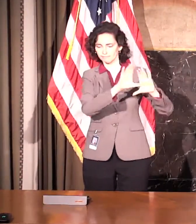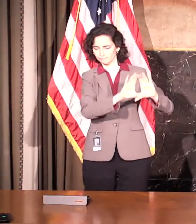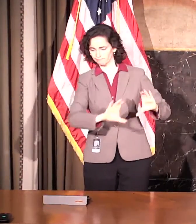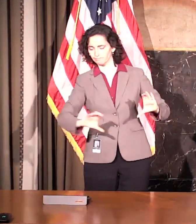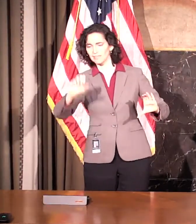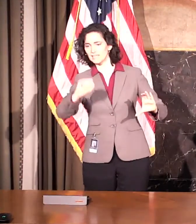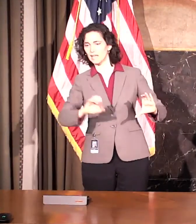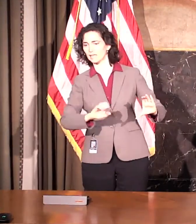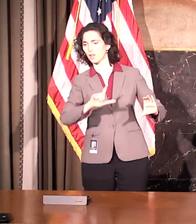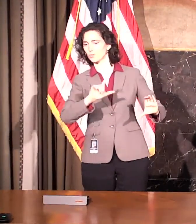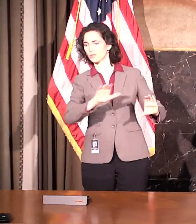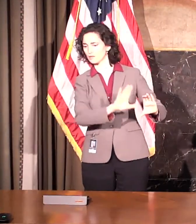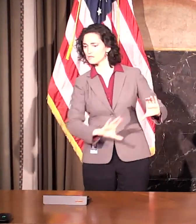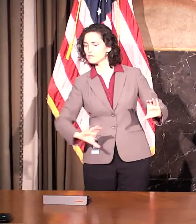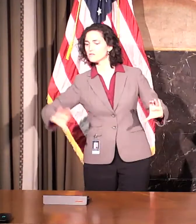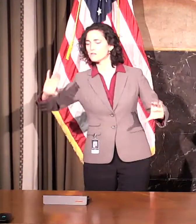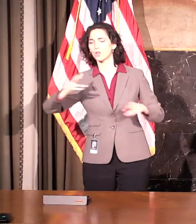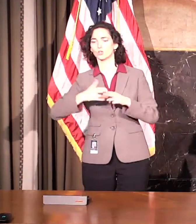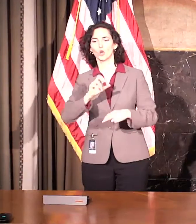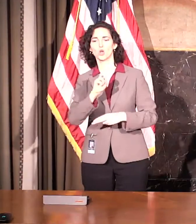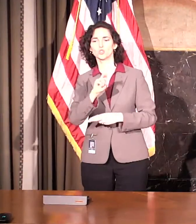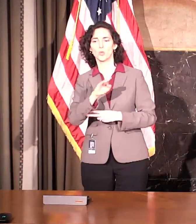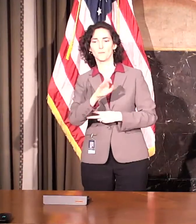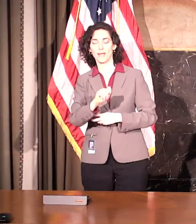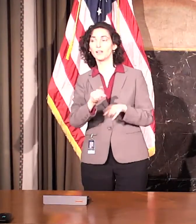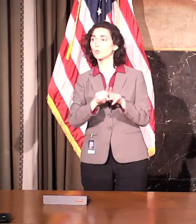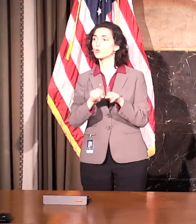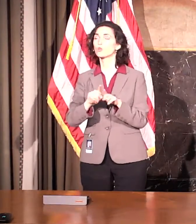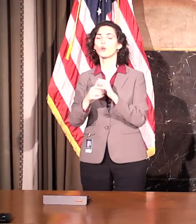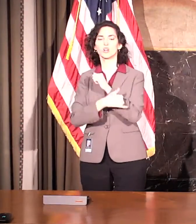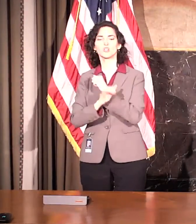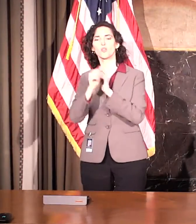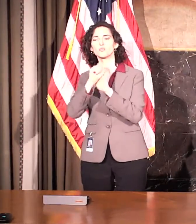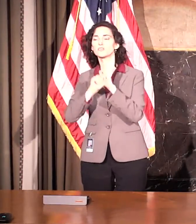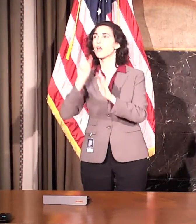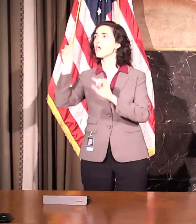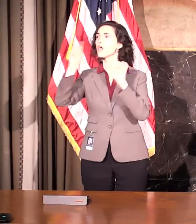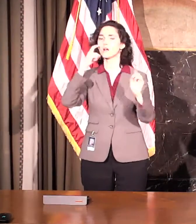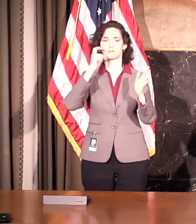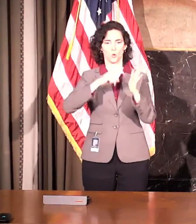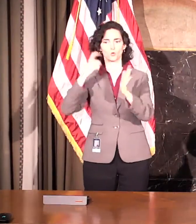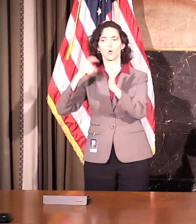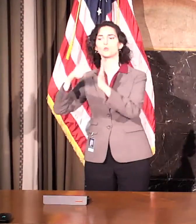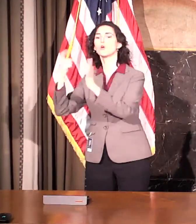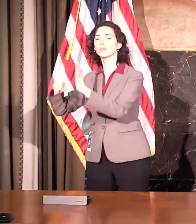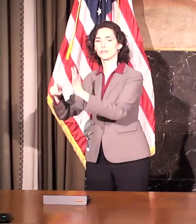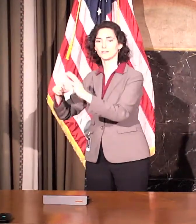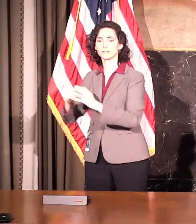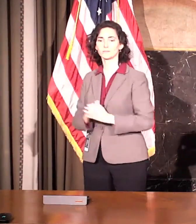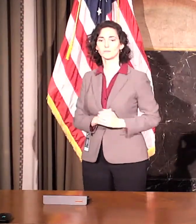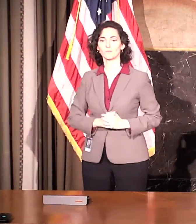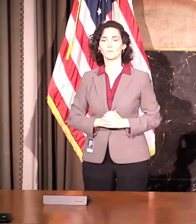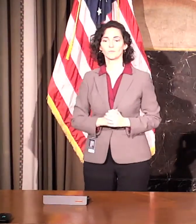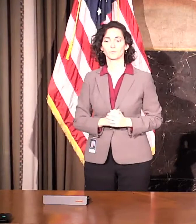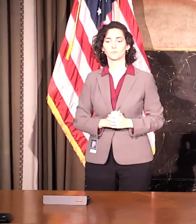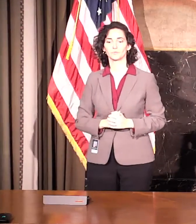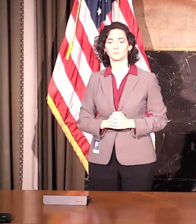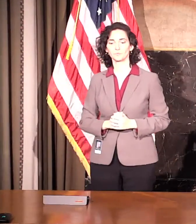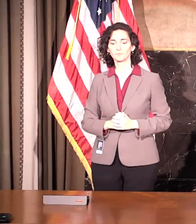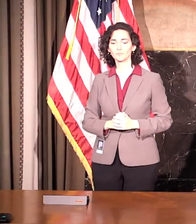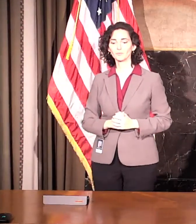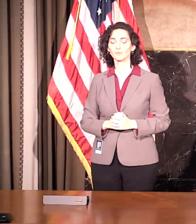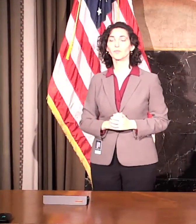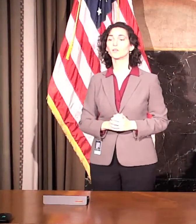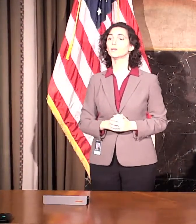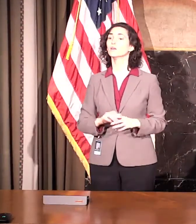now as well. I also want to remind people that you cannot test your way into a normal